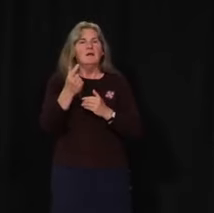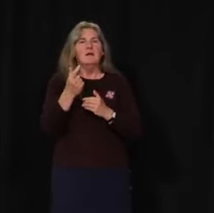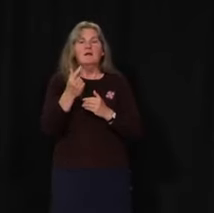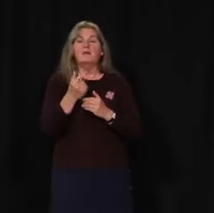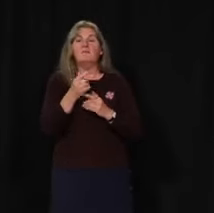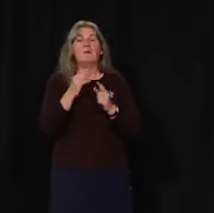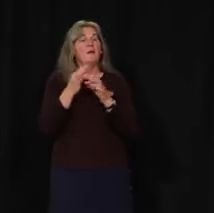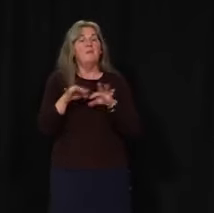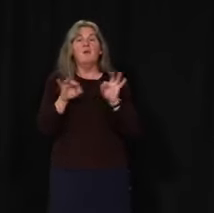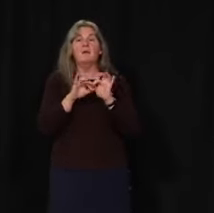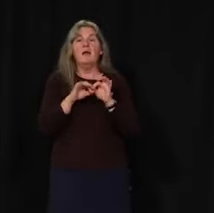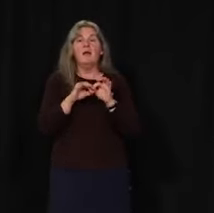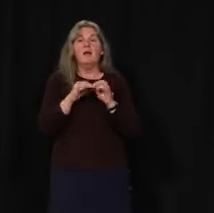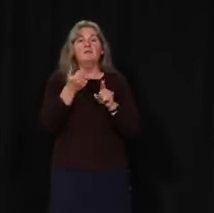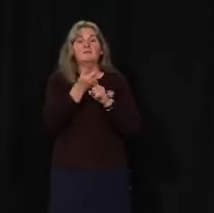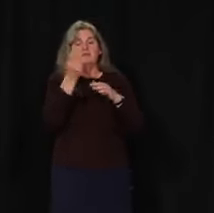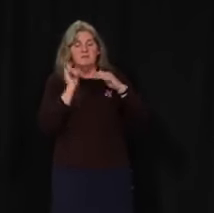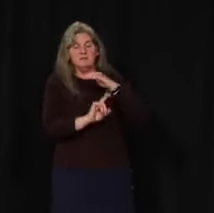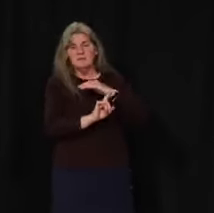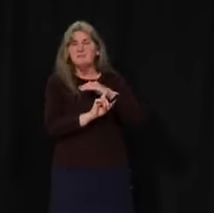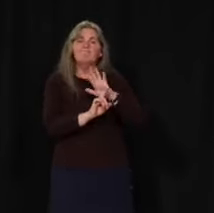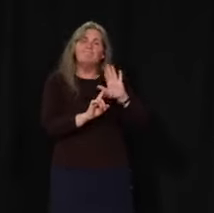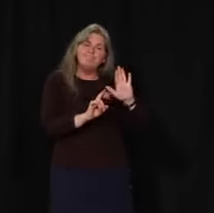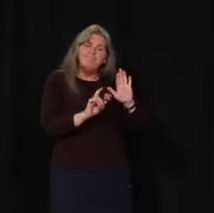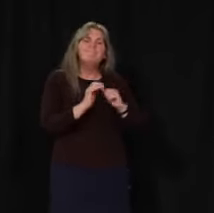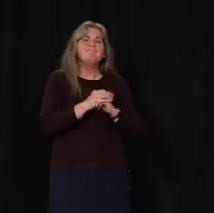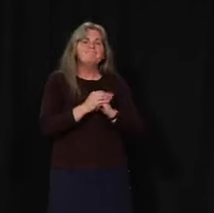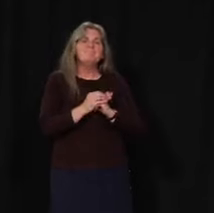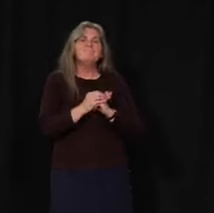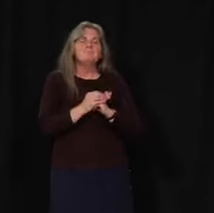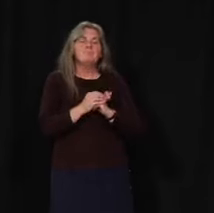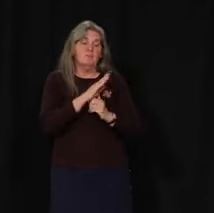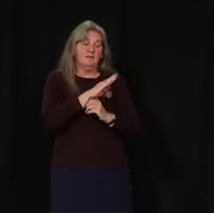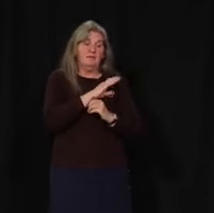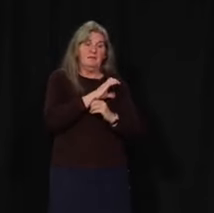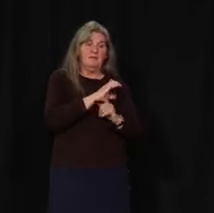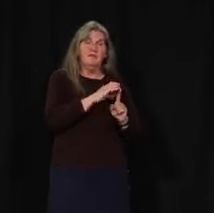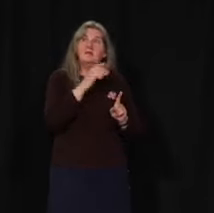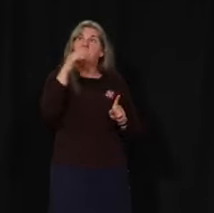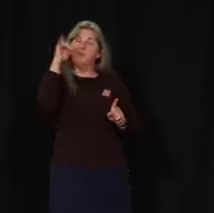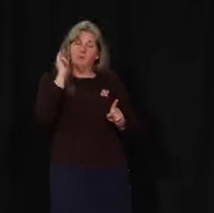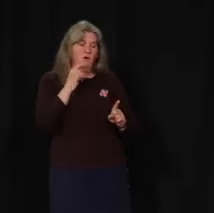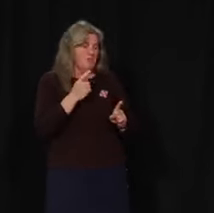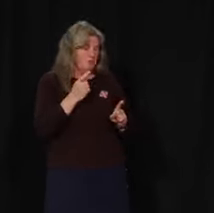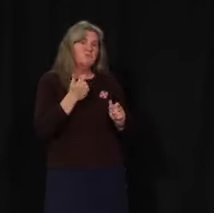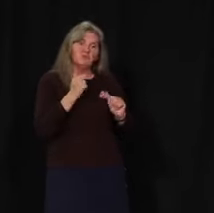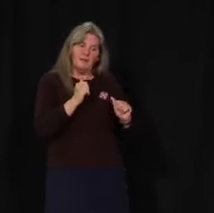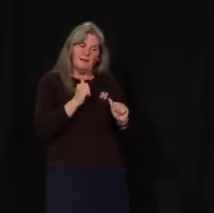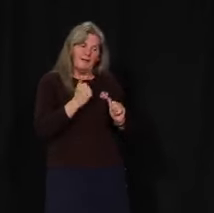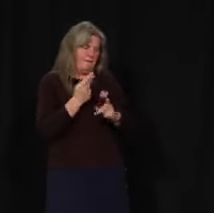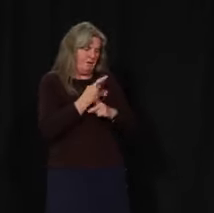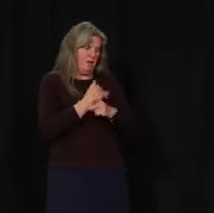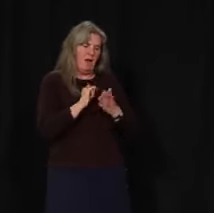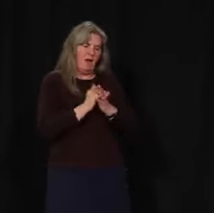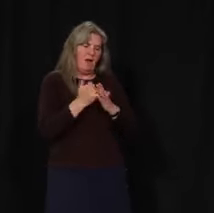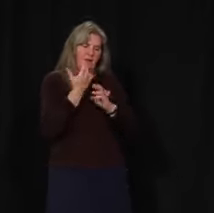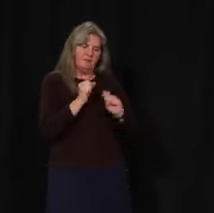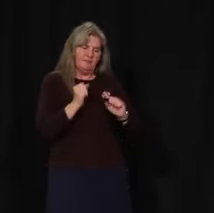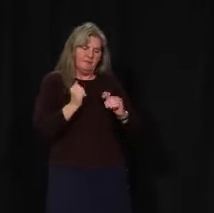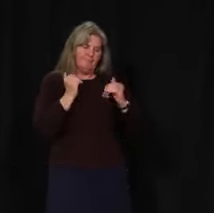for now. And like our counterparts in BC, we are taking incremental steps forward to determine what we can do